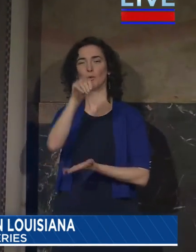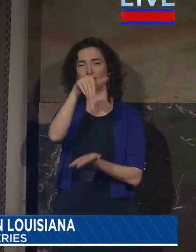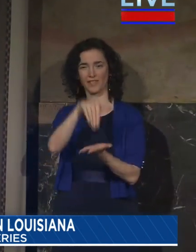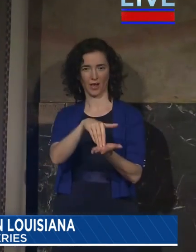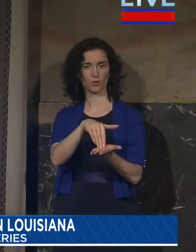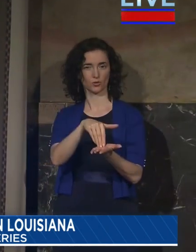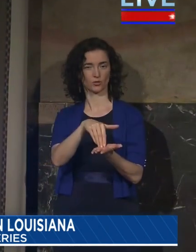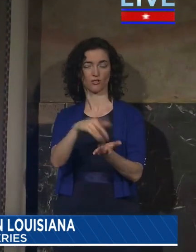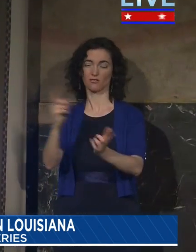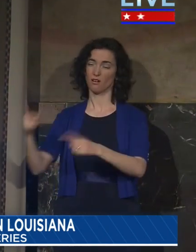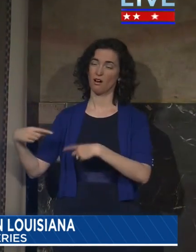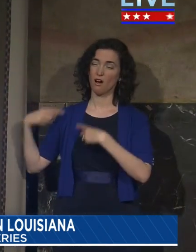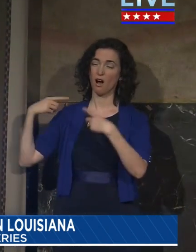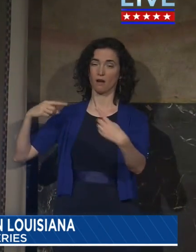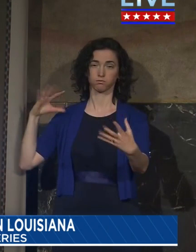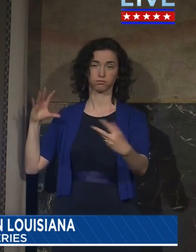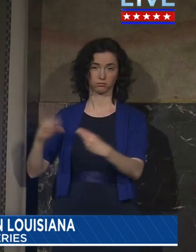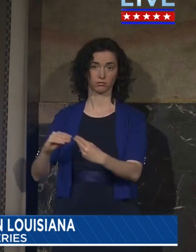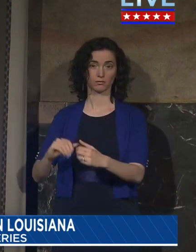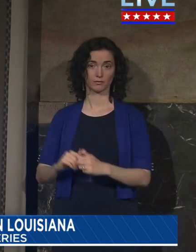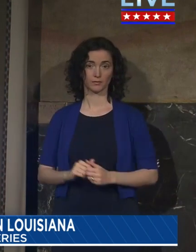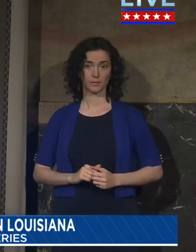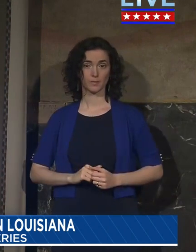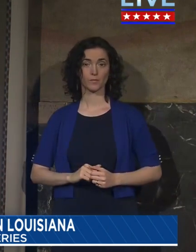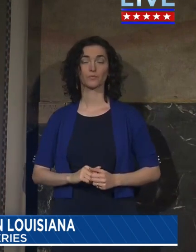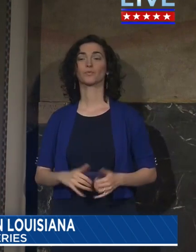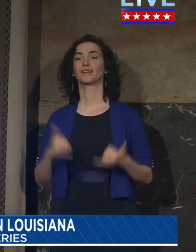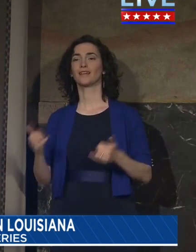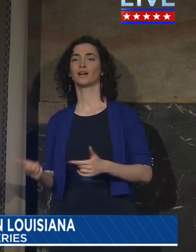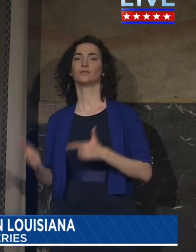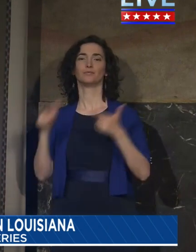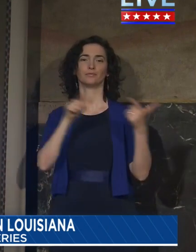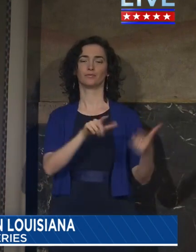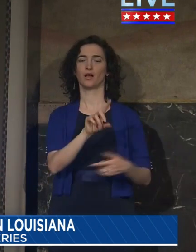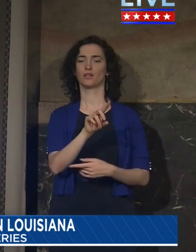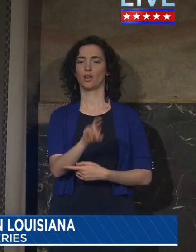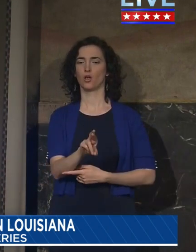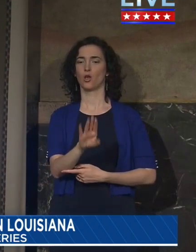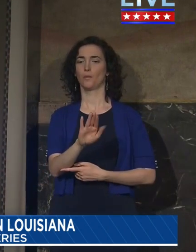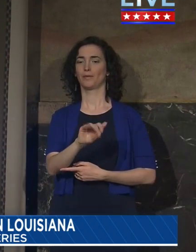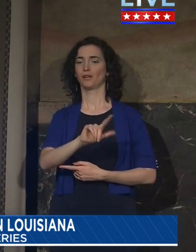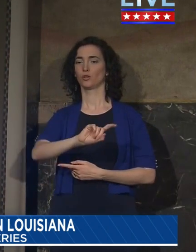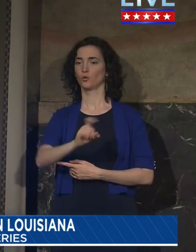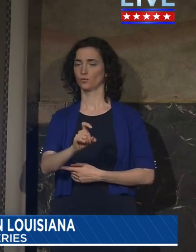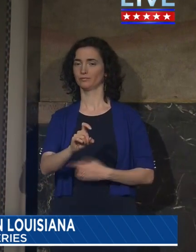to date. So with that, I'm going to yield the podium to Dr. BU. He's going to